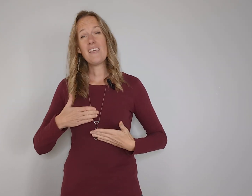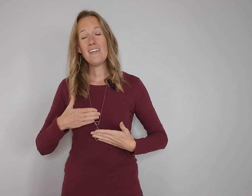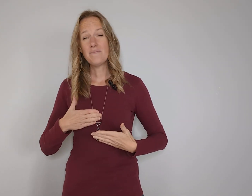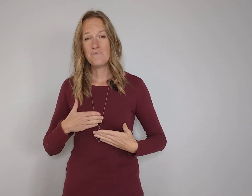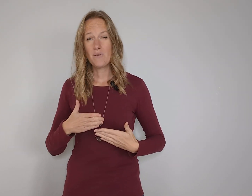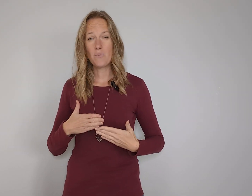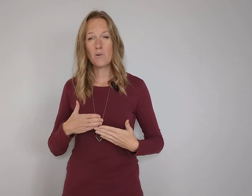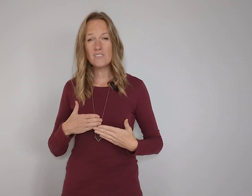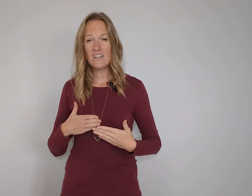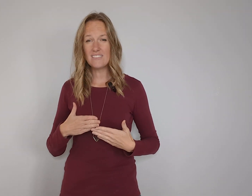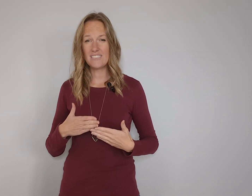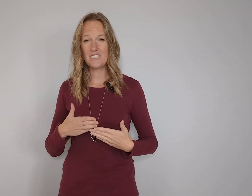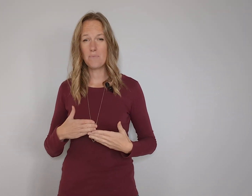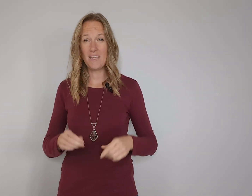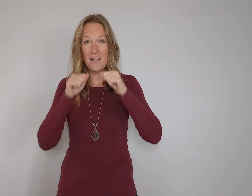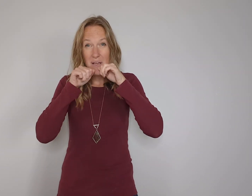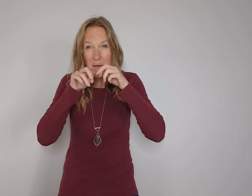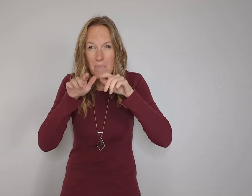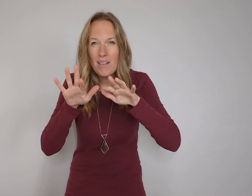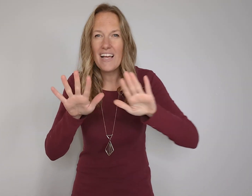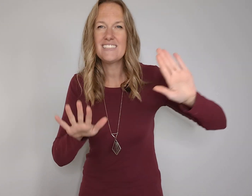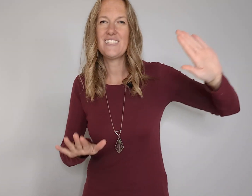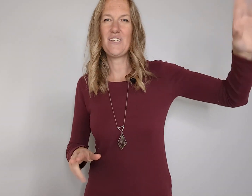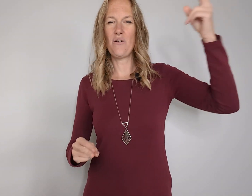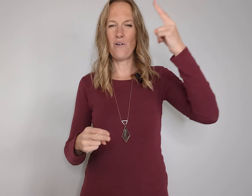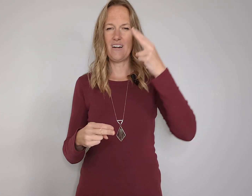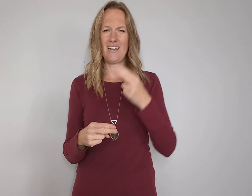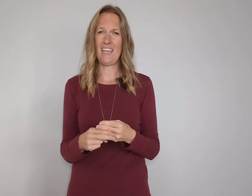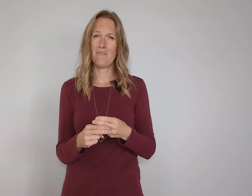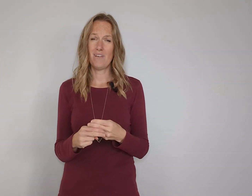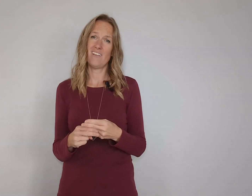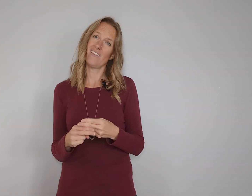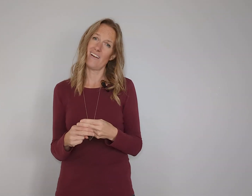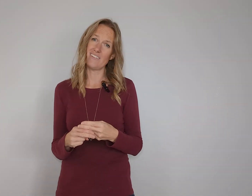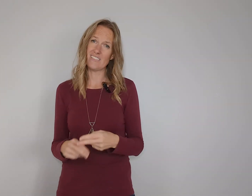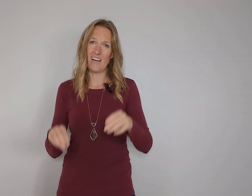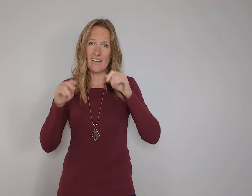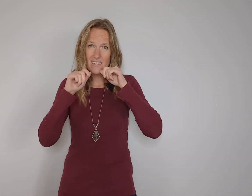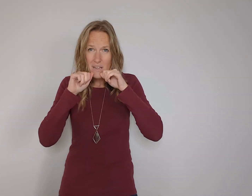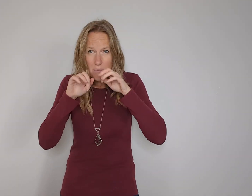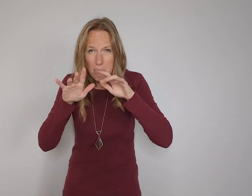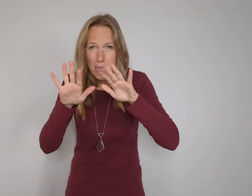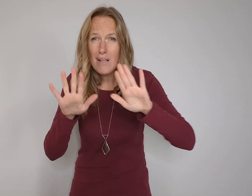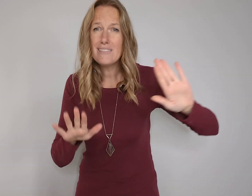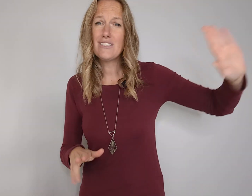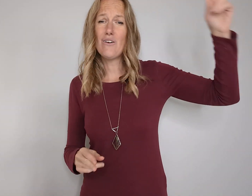happy, when the world's all as it should be, bless your name. And then that other side, bless